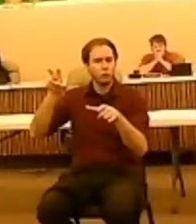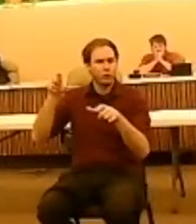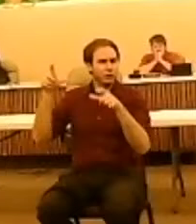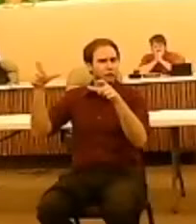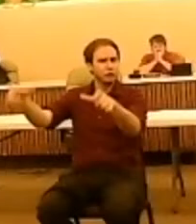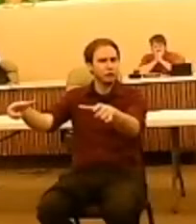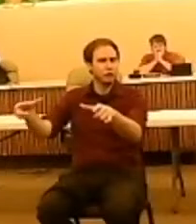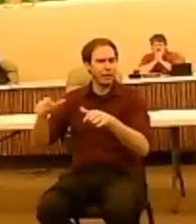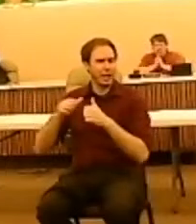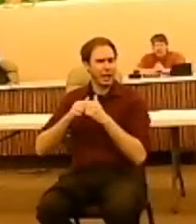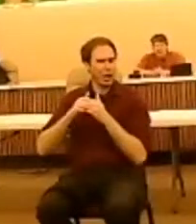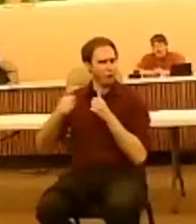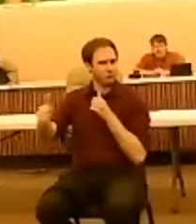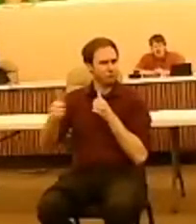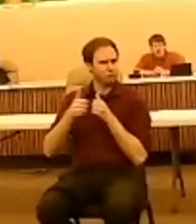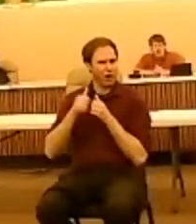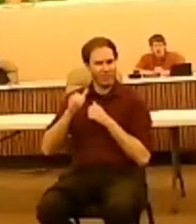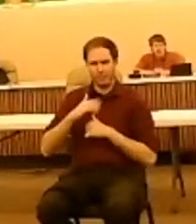back?